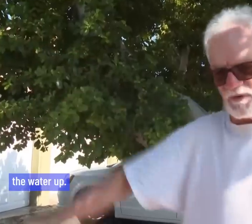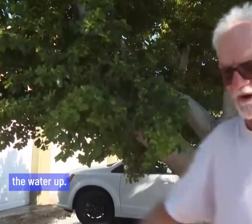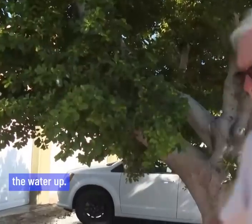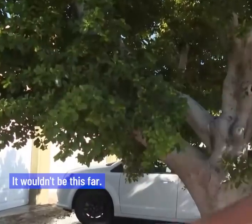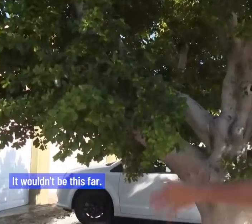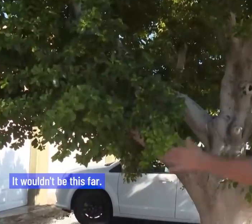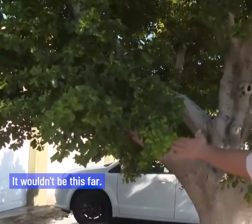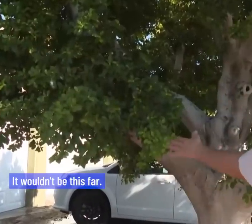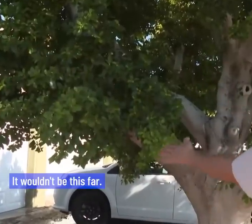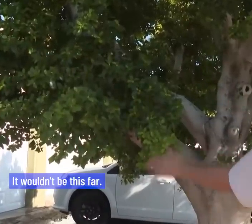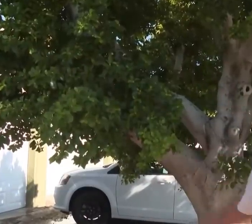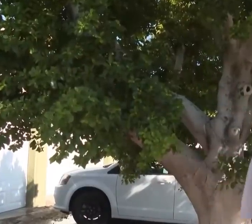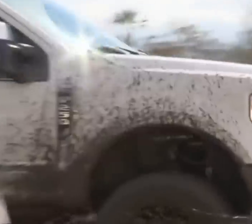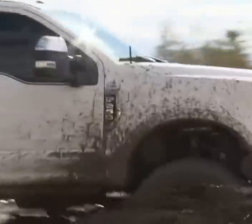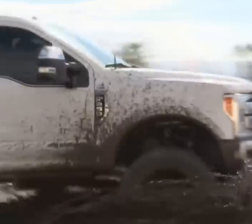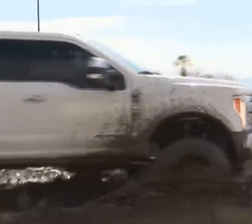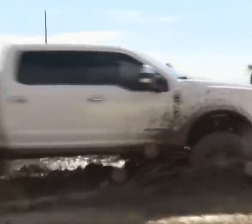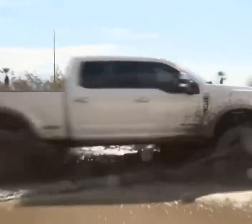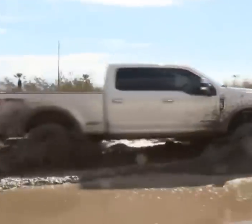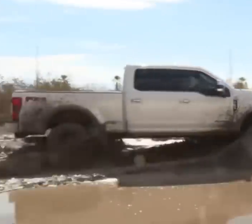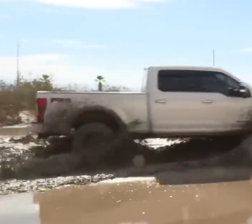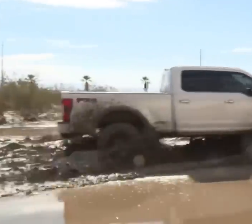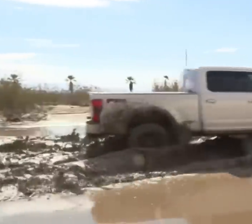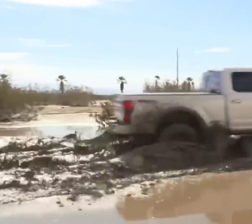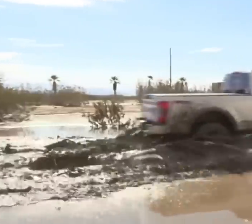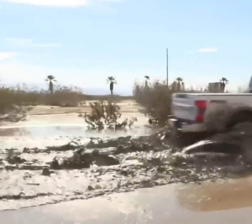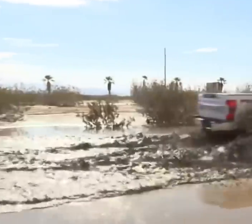It just pushes the water up. It wouldn't be this far.